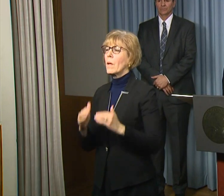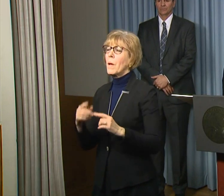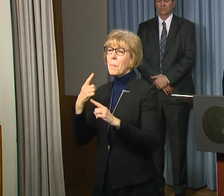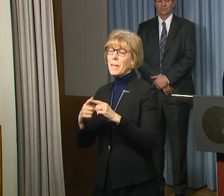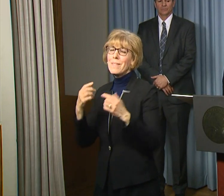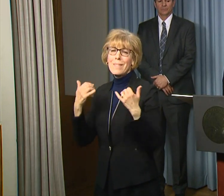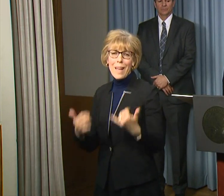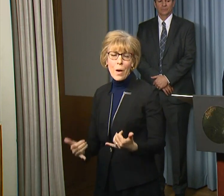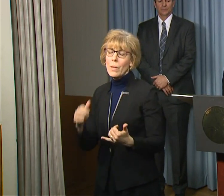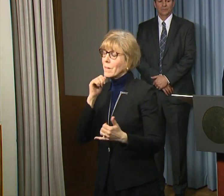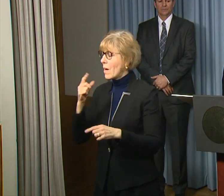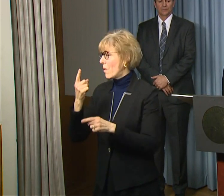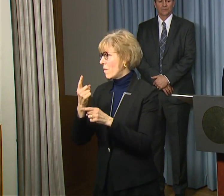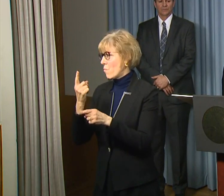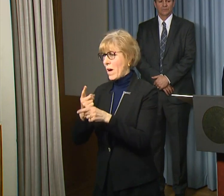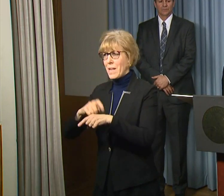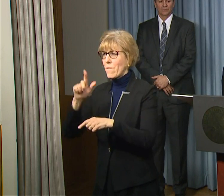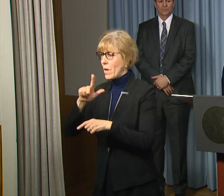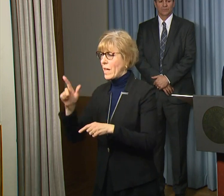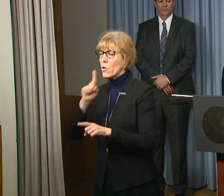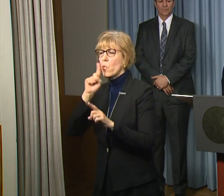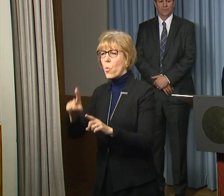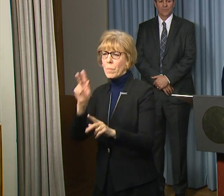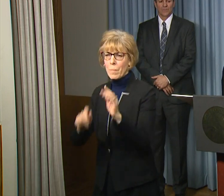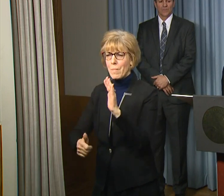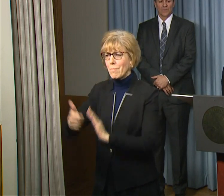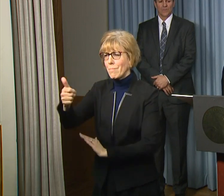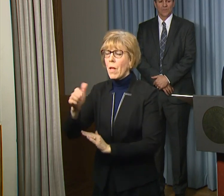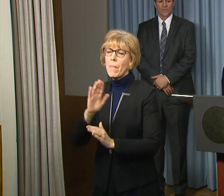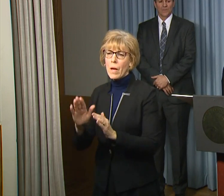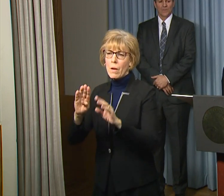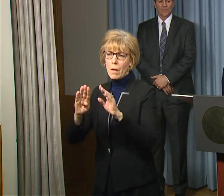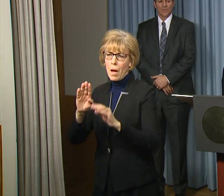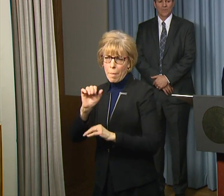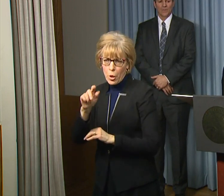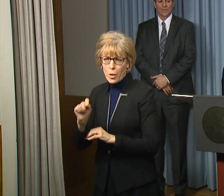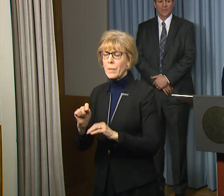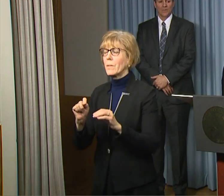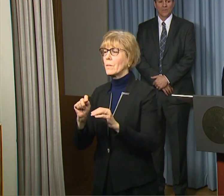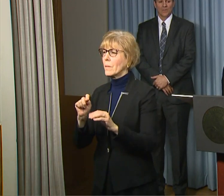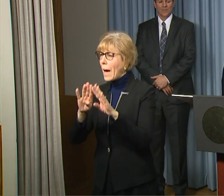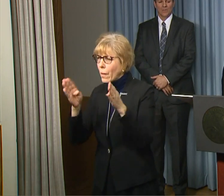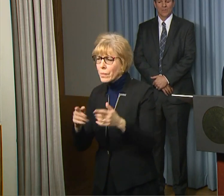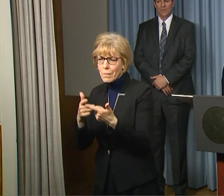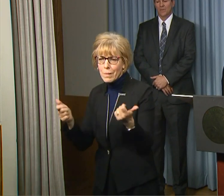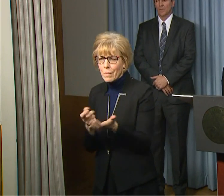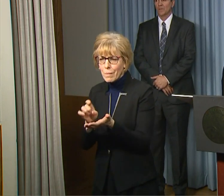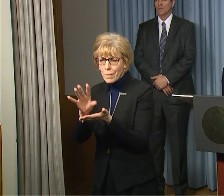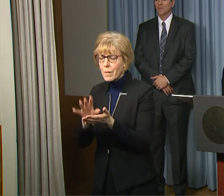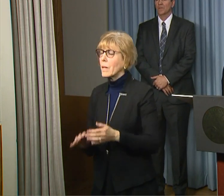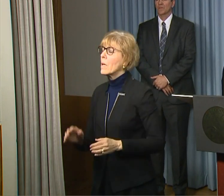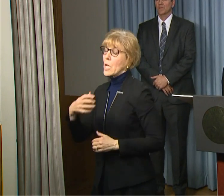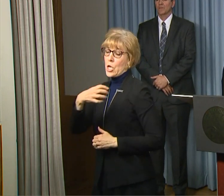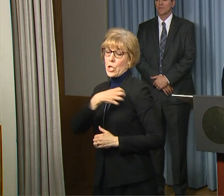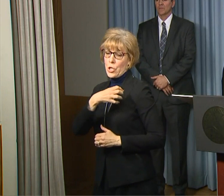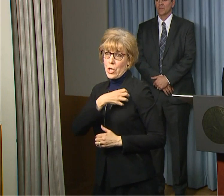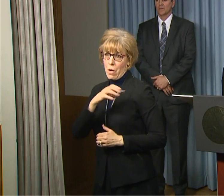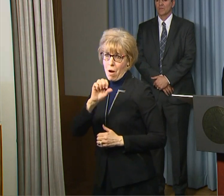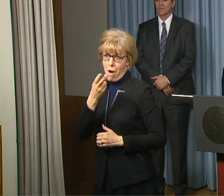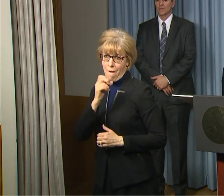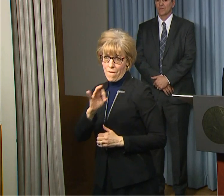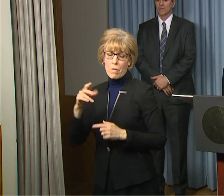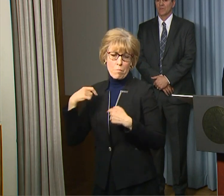people from their housing. We are temporarily redeploying our sheriff deputies away from evictions to other